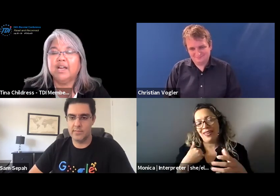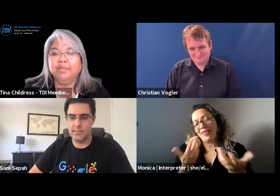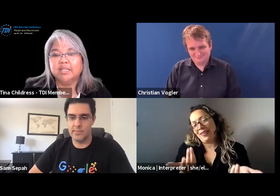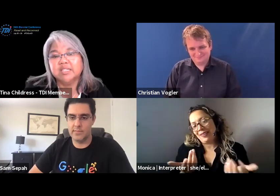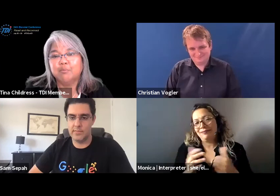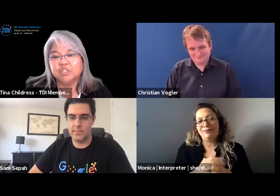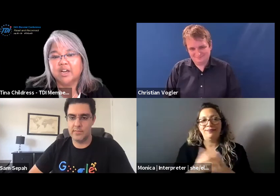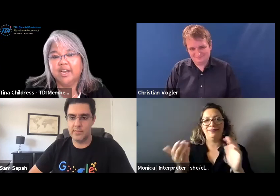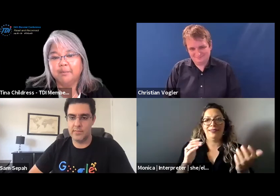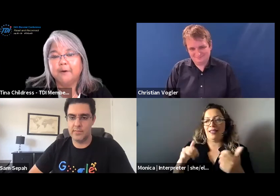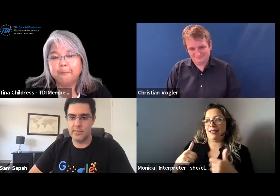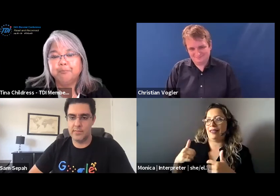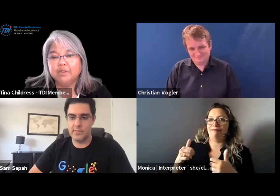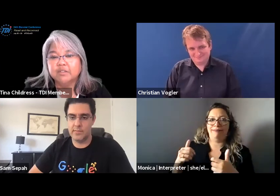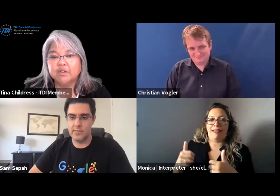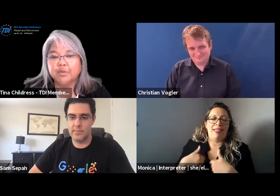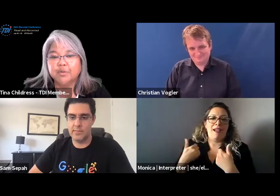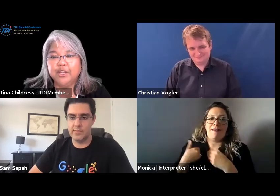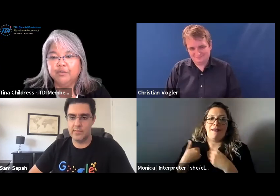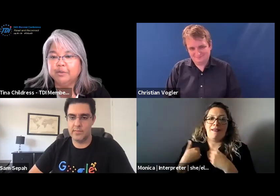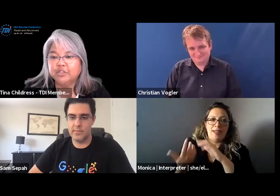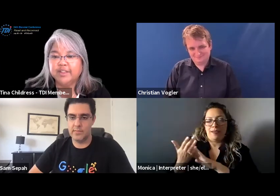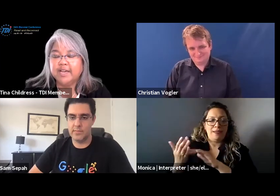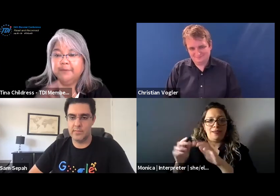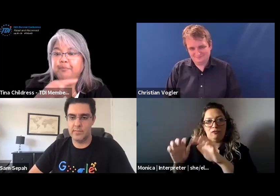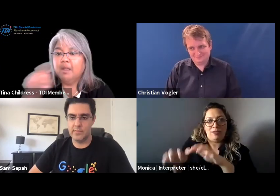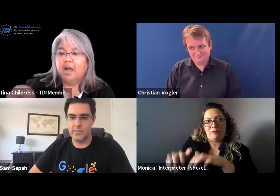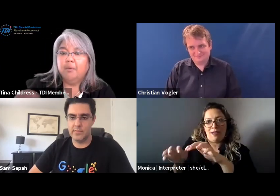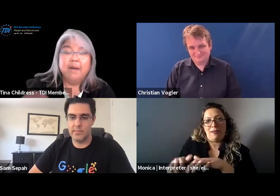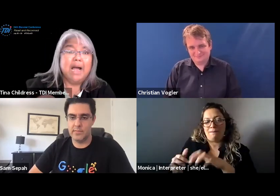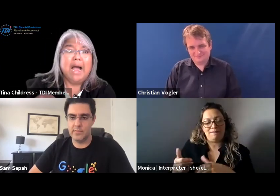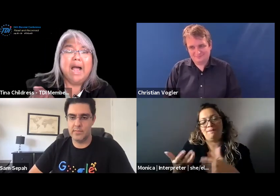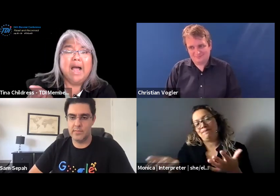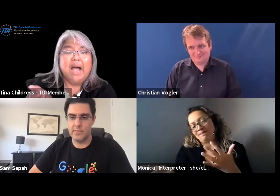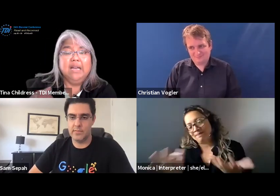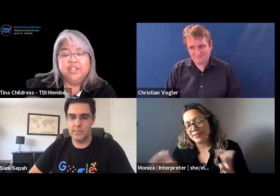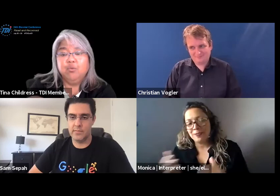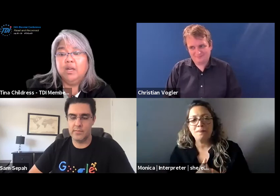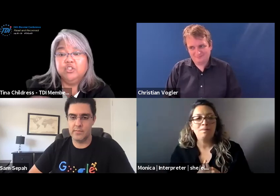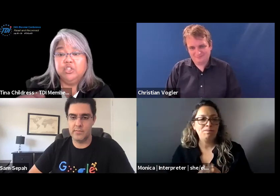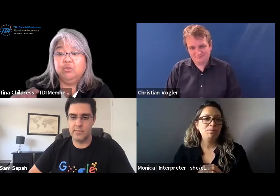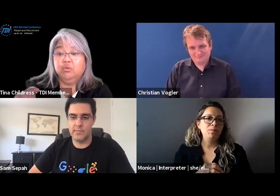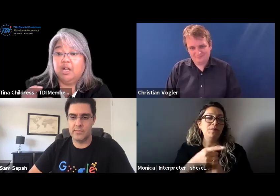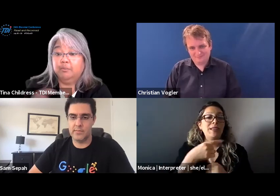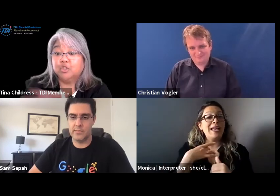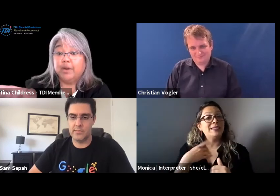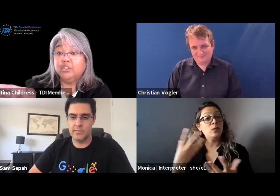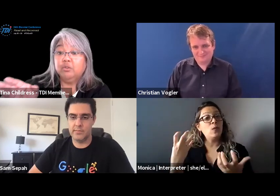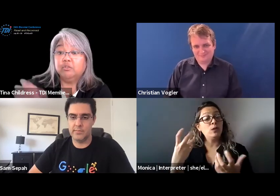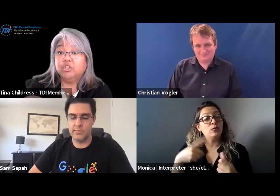transcribe, like Sam was talking about. So thank you very much for that. I did want to direct you to